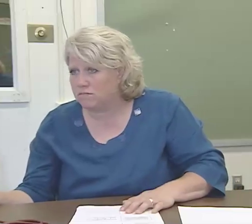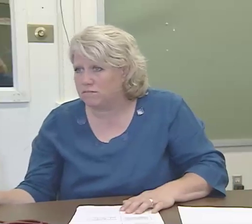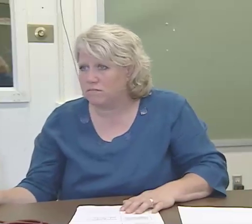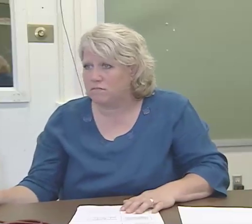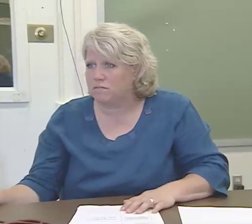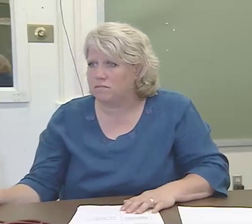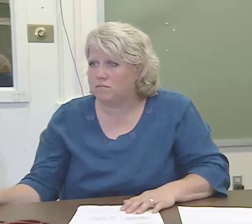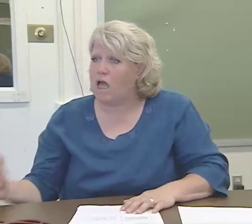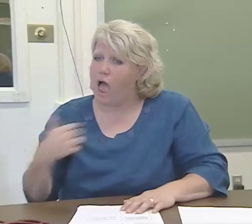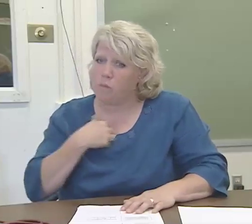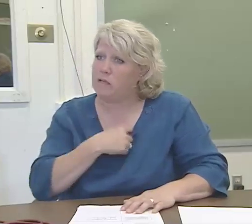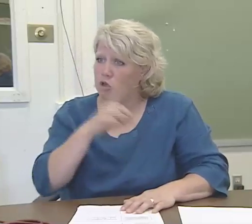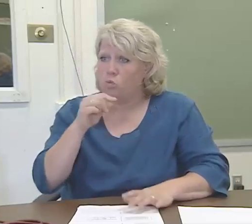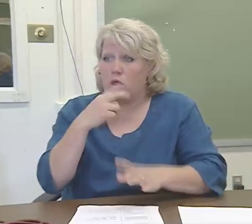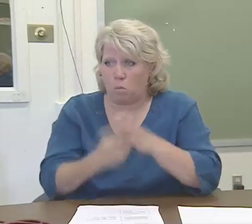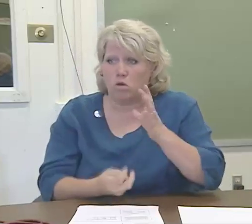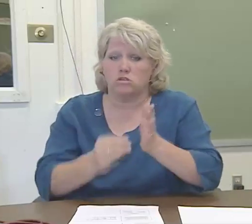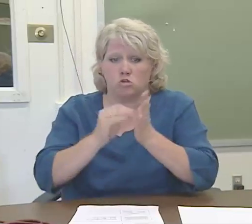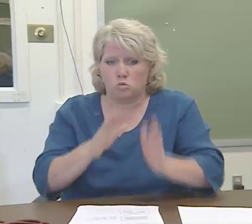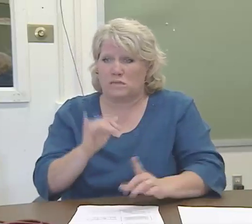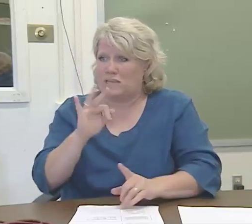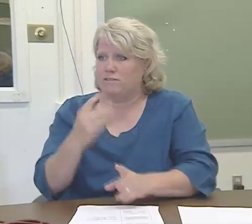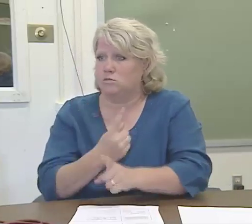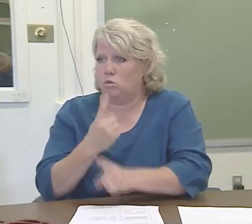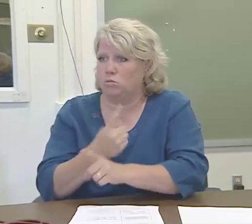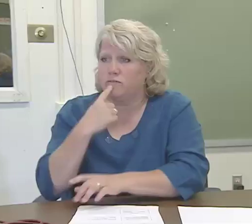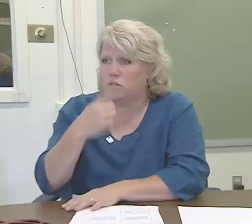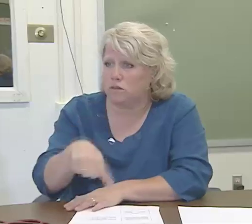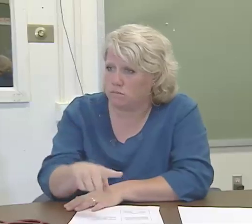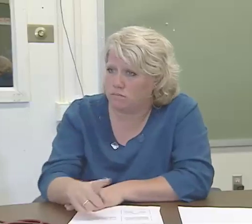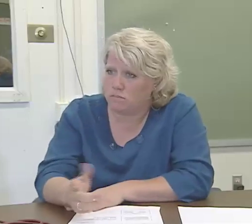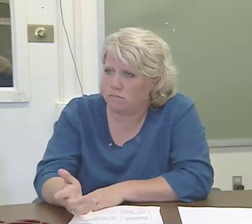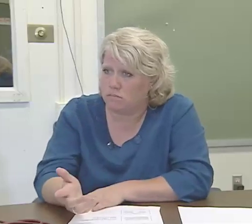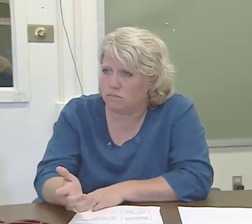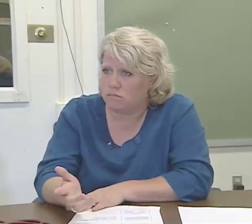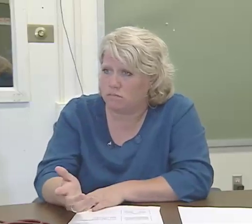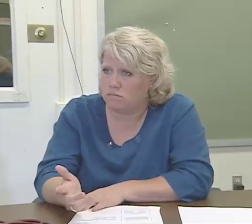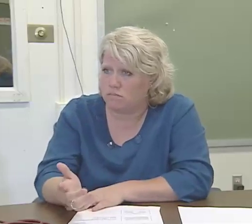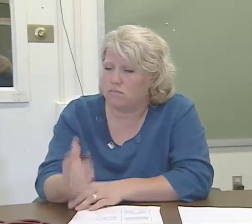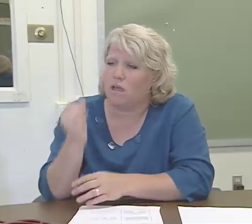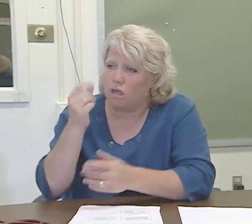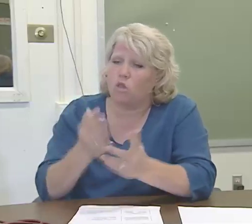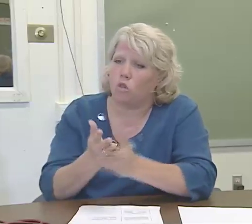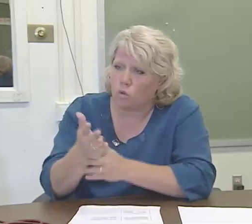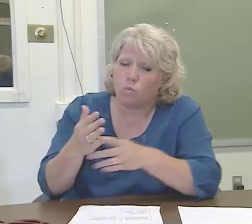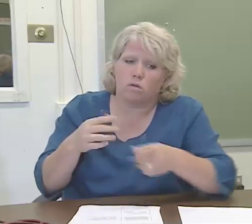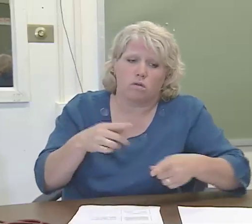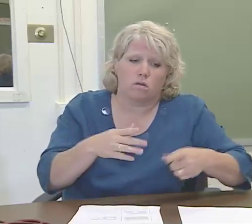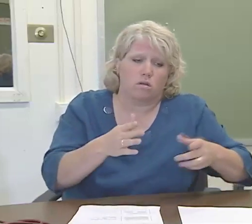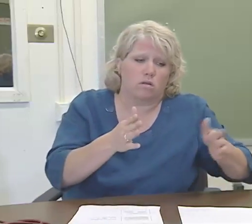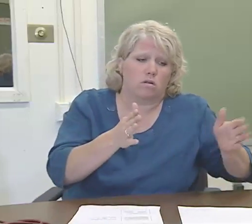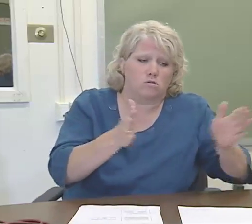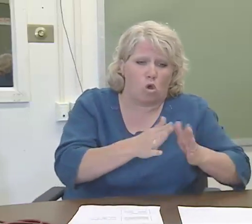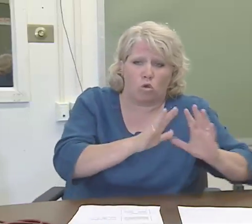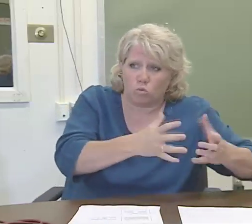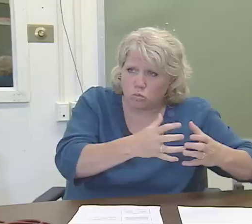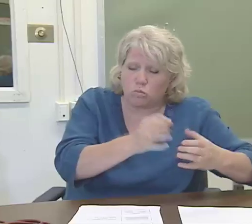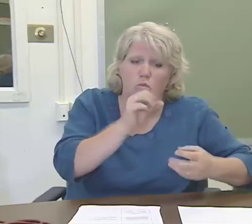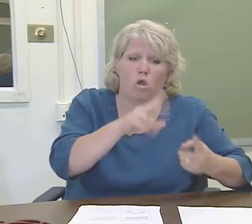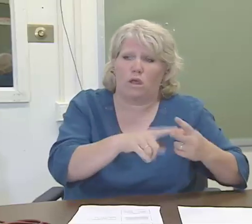is not necessarily true for all children. It may be true for some, but as I said, we do what's appropriate for each child. We use small